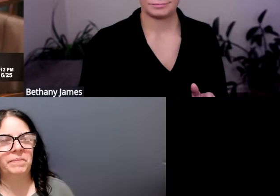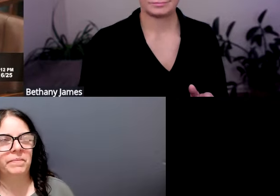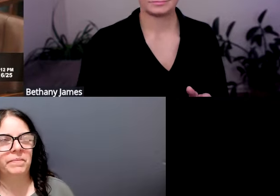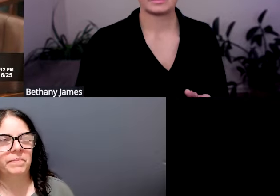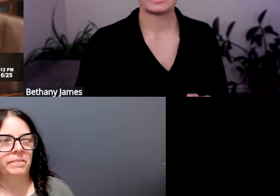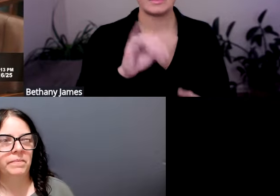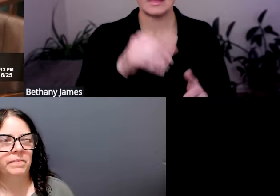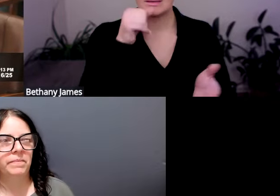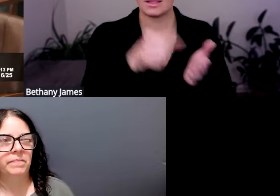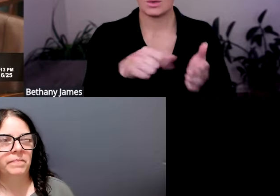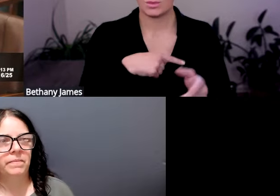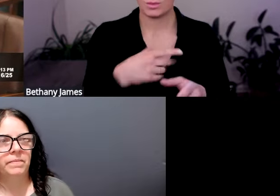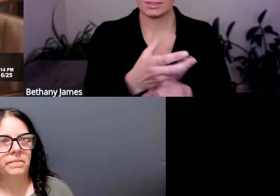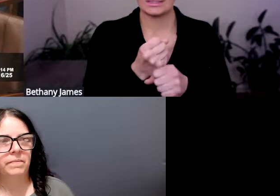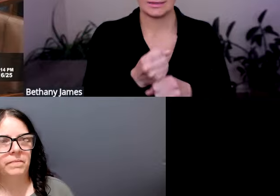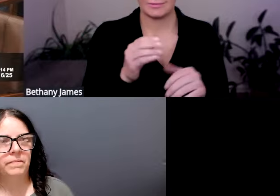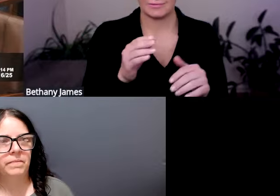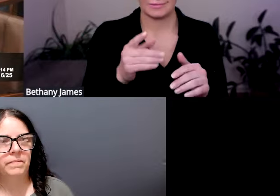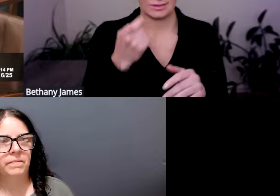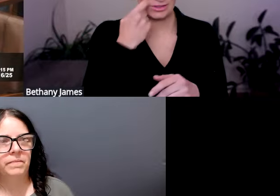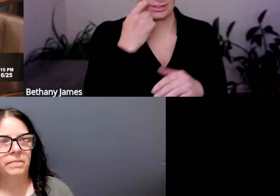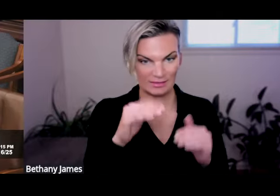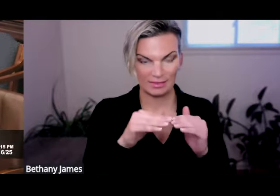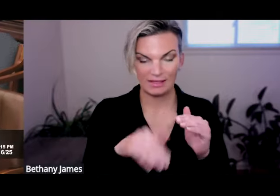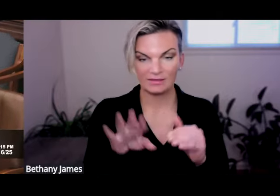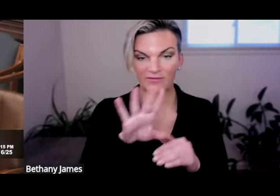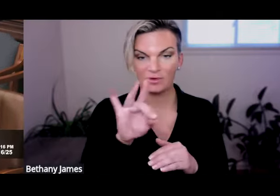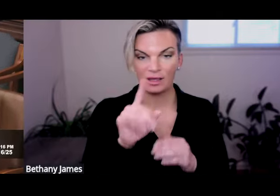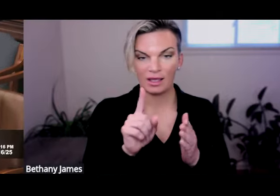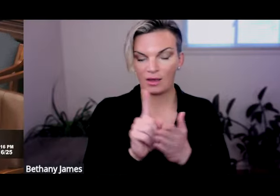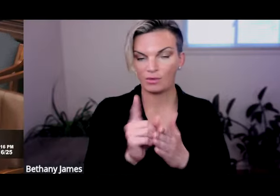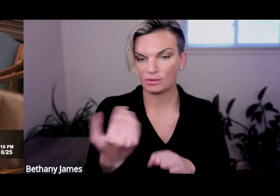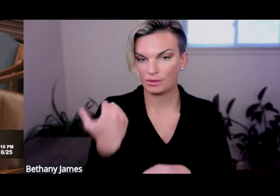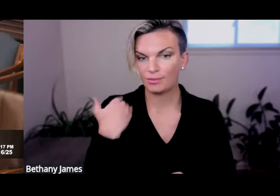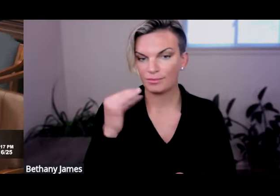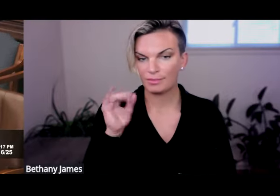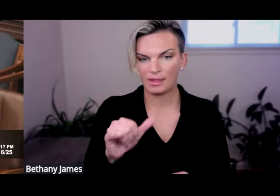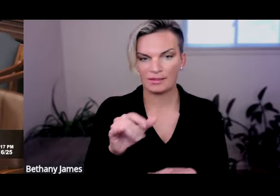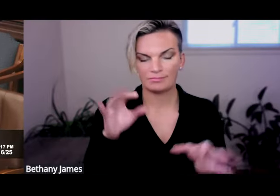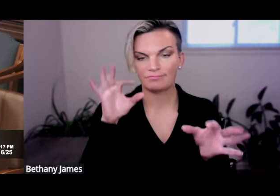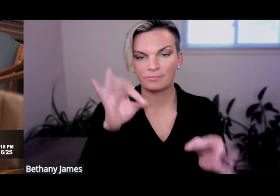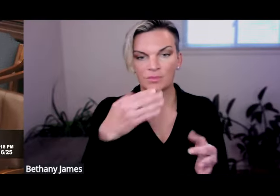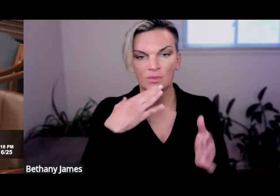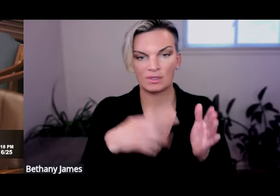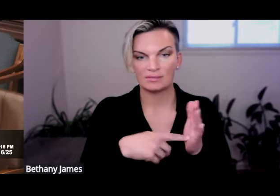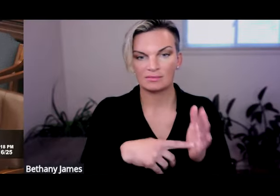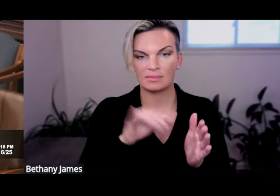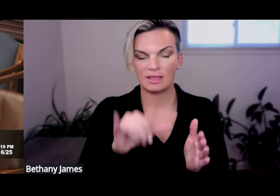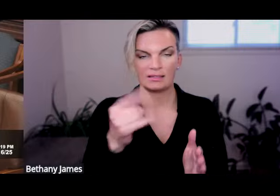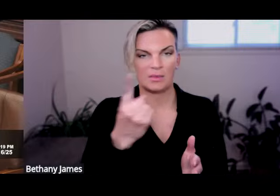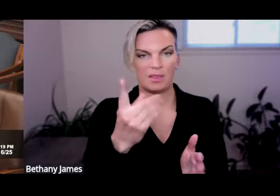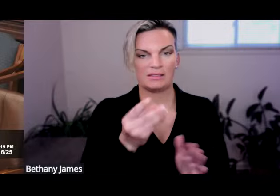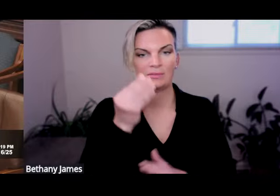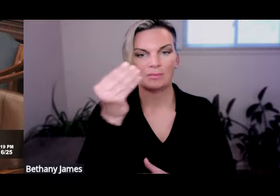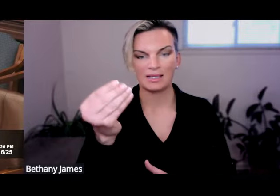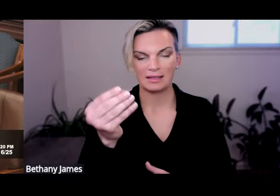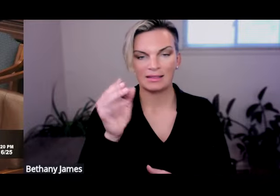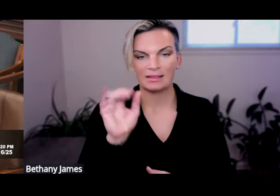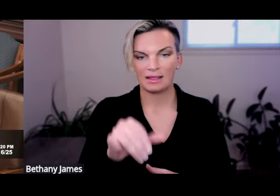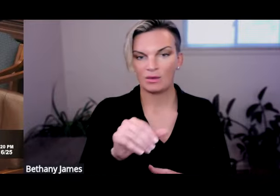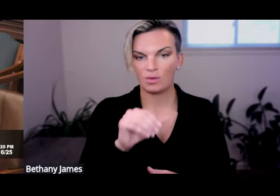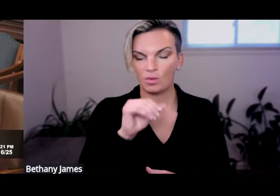received less than 48 hours ago would have been a classic example of something submitted that would not have been brought to the attention of the board.